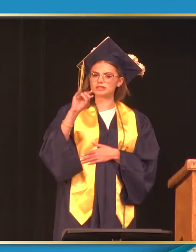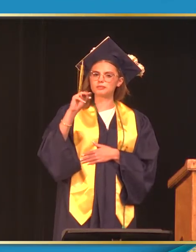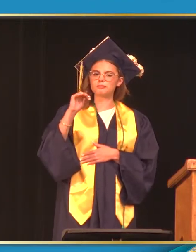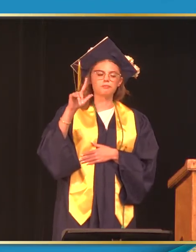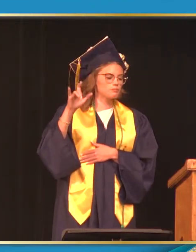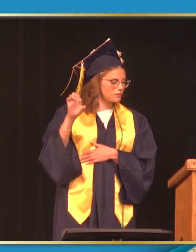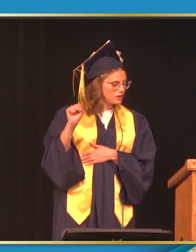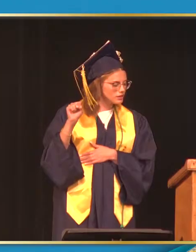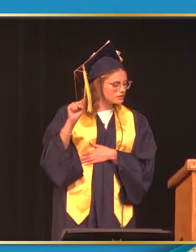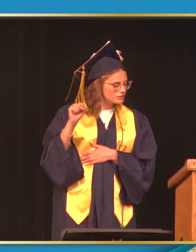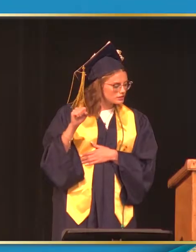Miles.